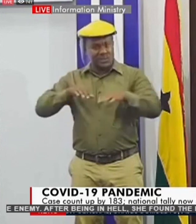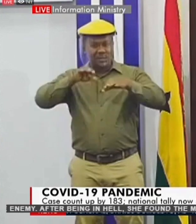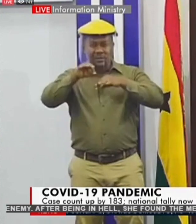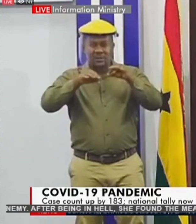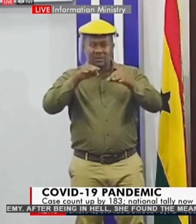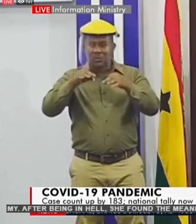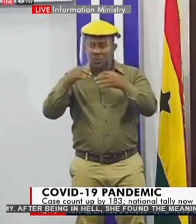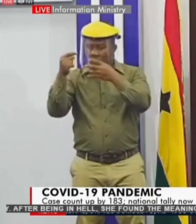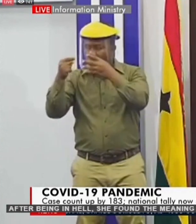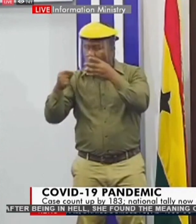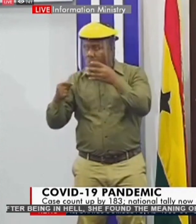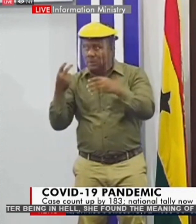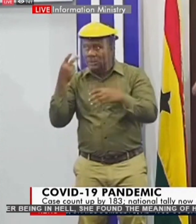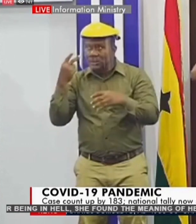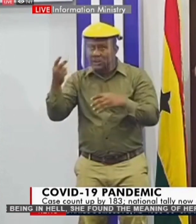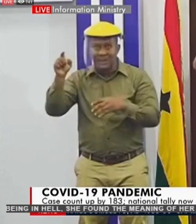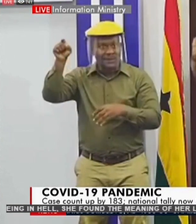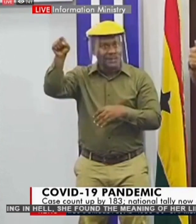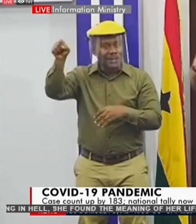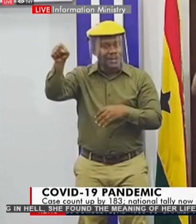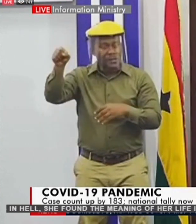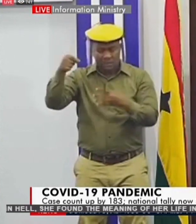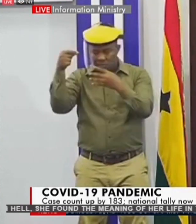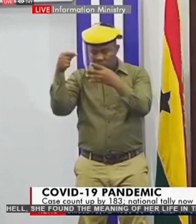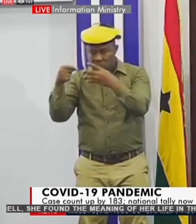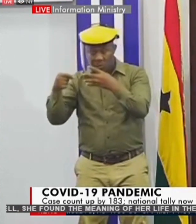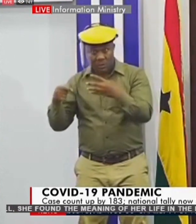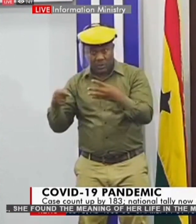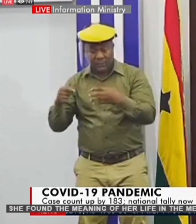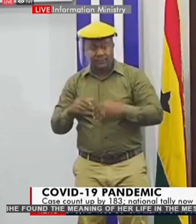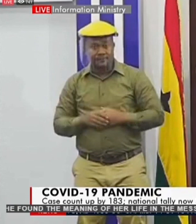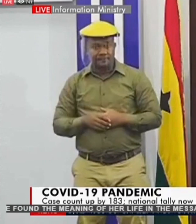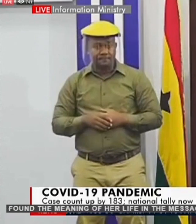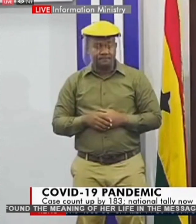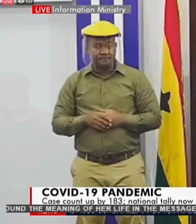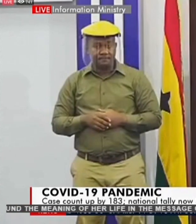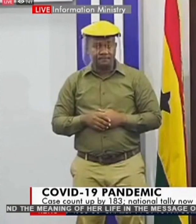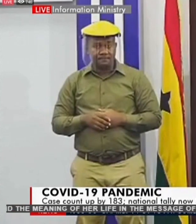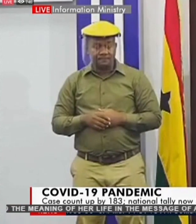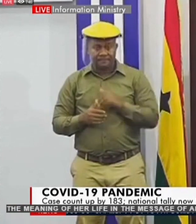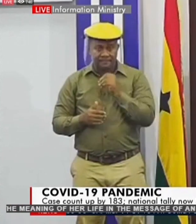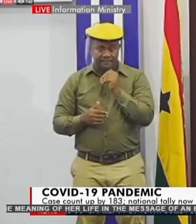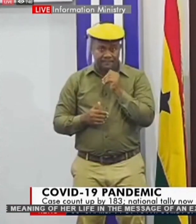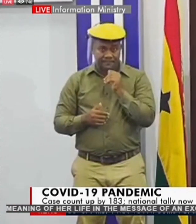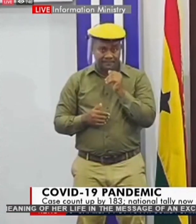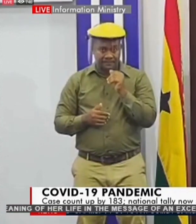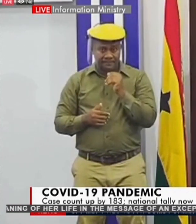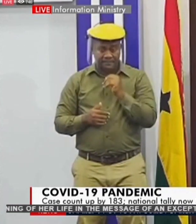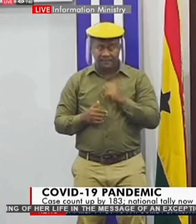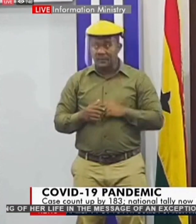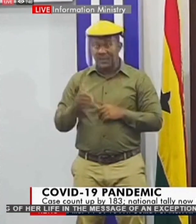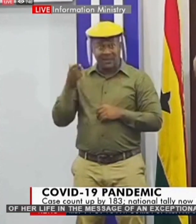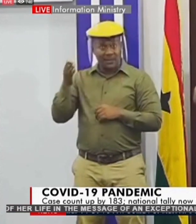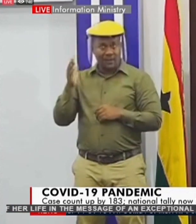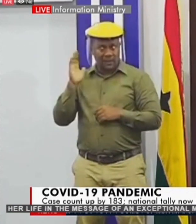pay attention to the findings from the factory so that it can serve as an experience, a learning experience